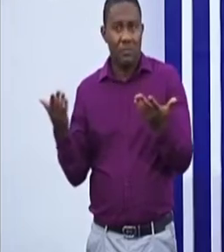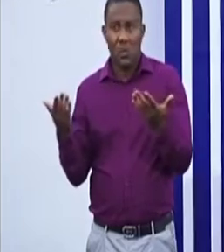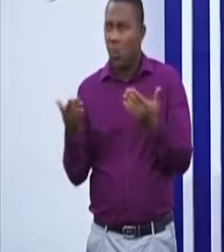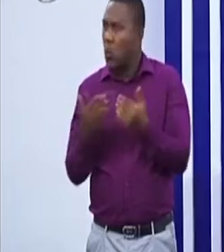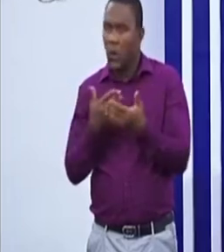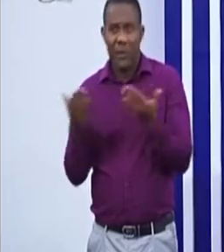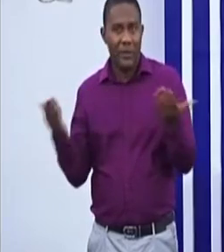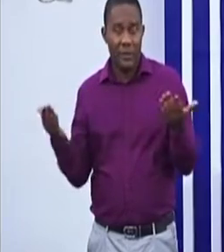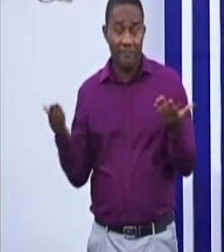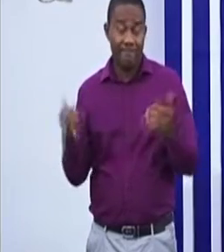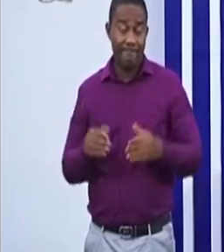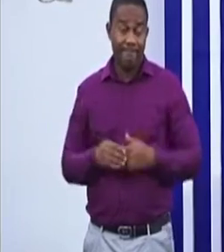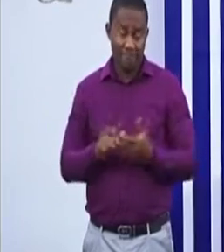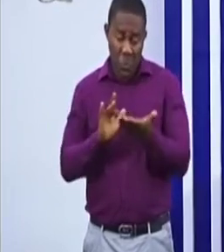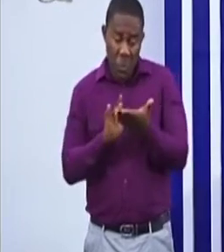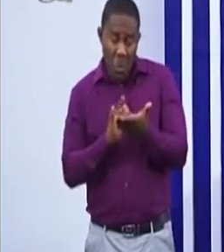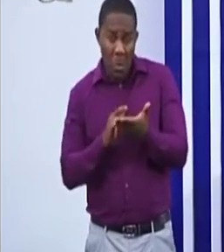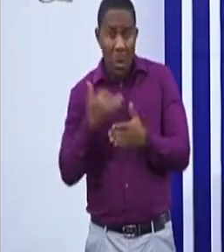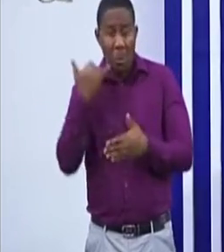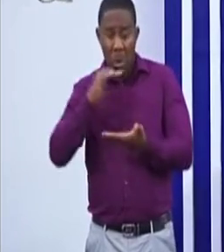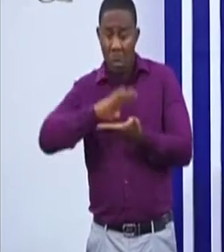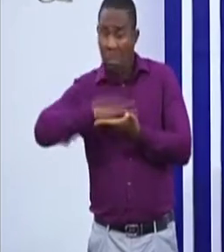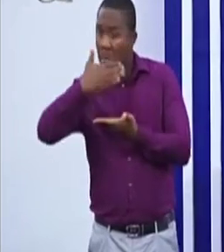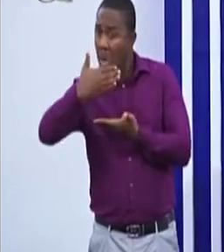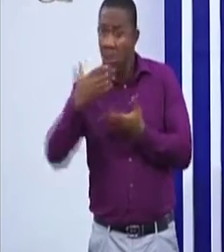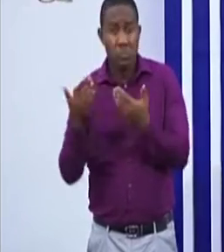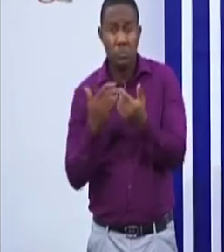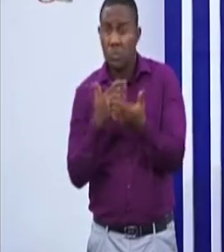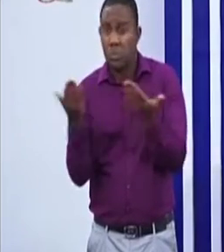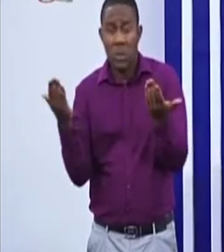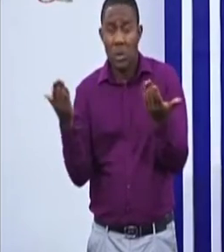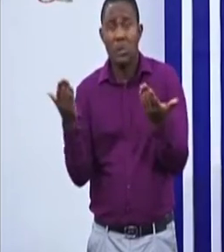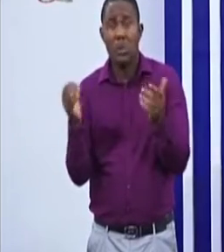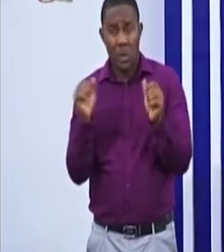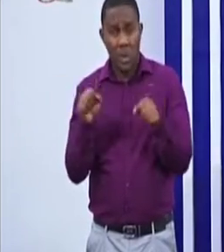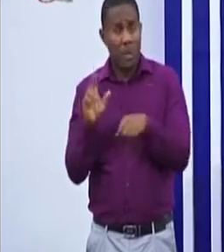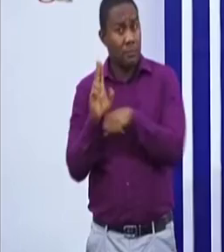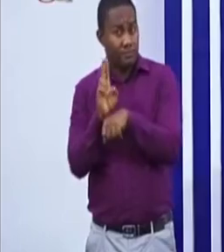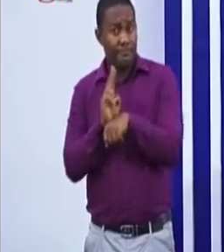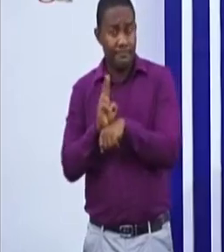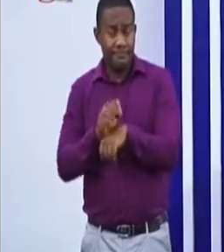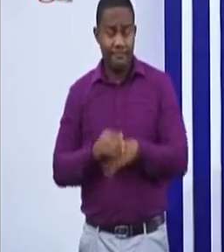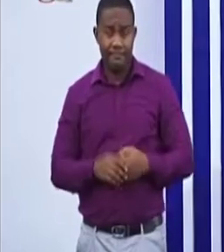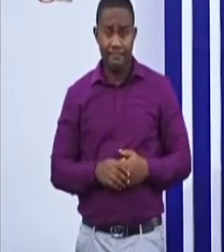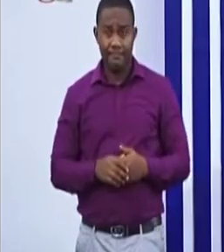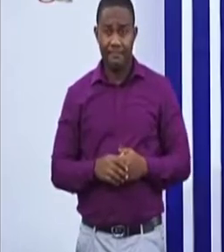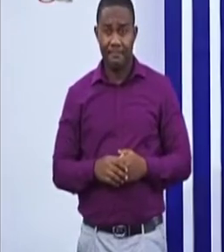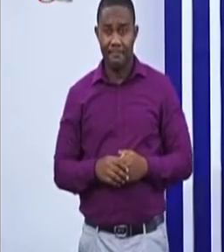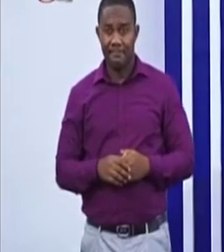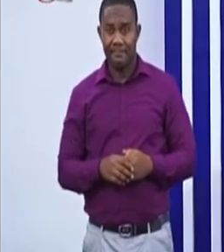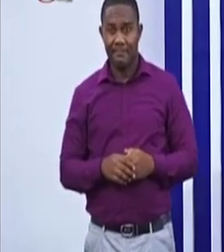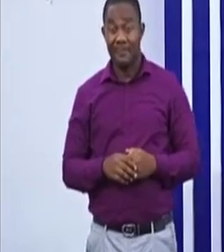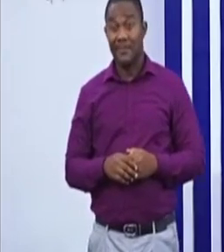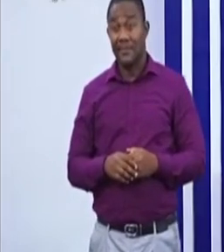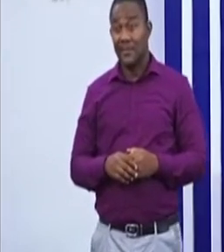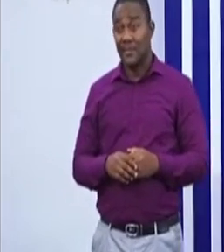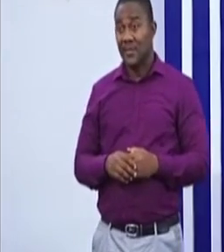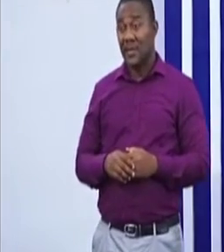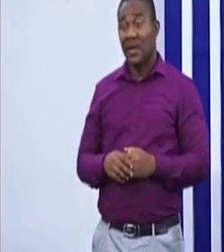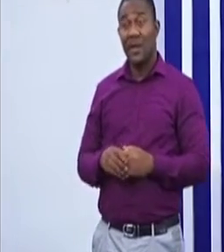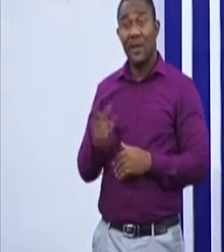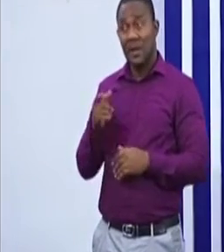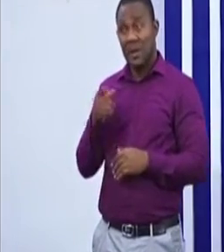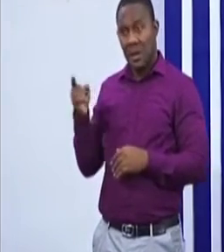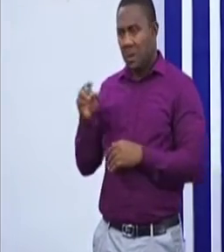device. PCs, laptops, tablets, and on smartphones as well. And the telcos have also